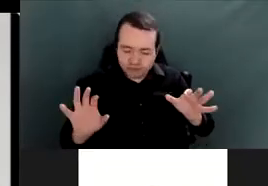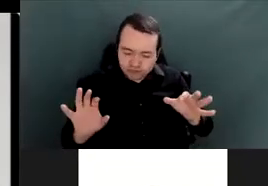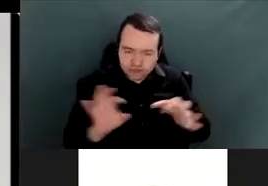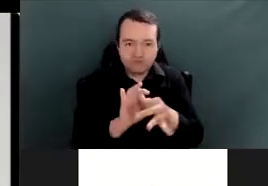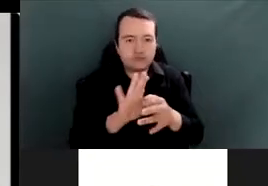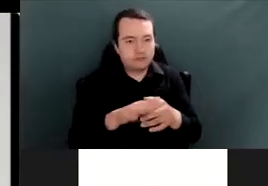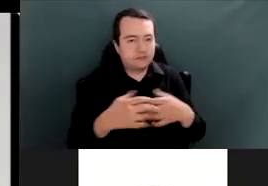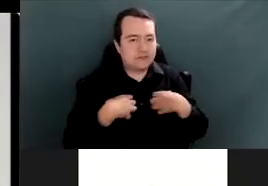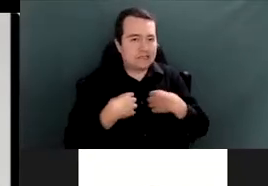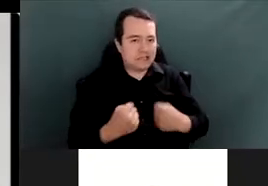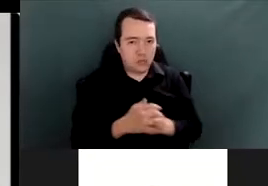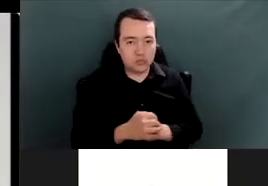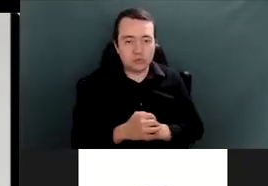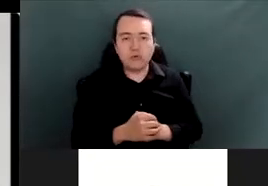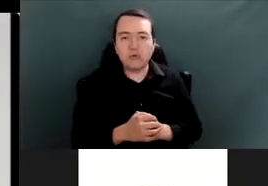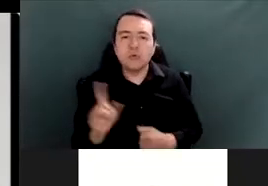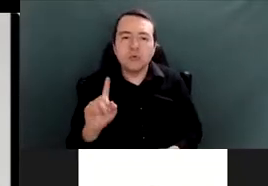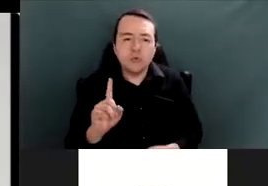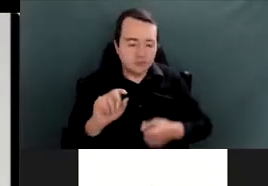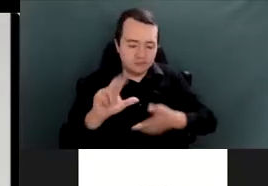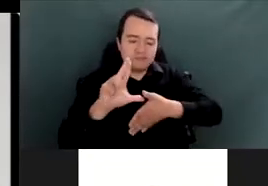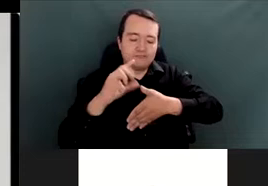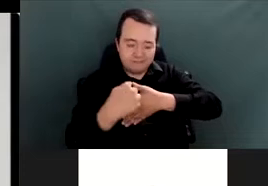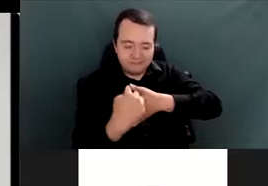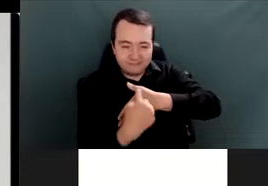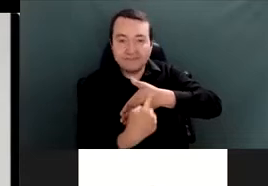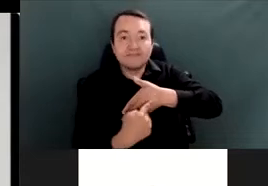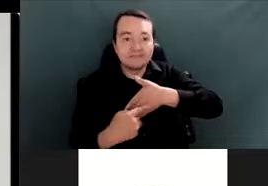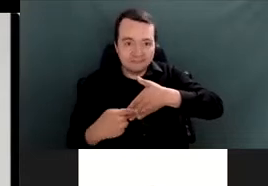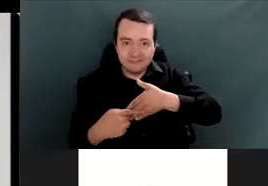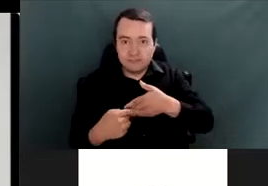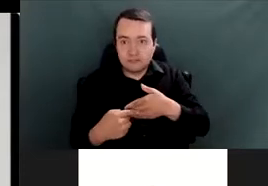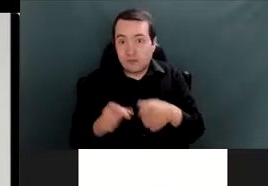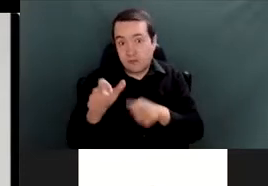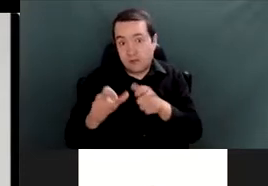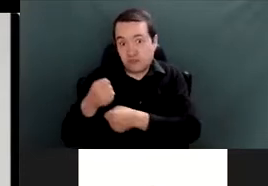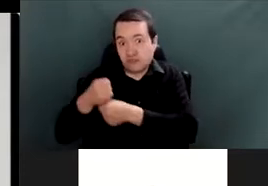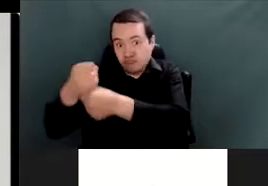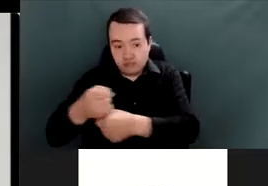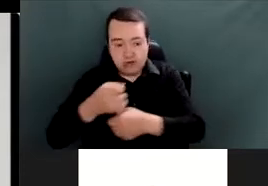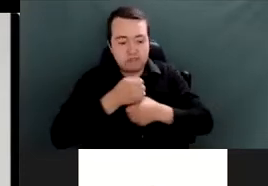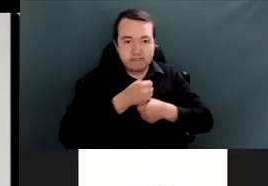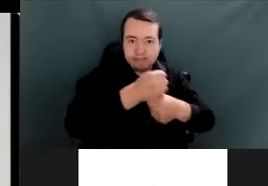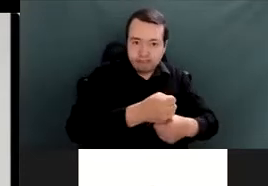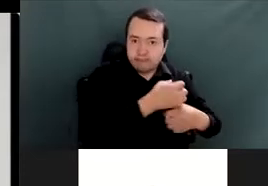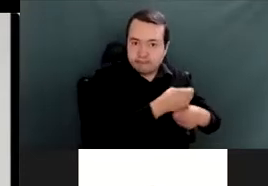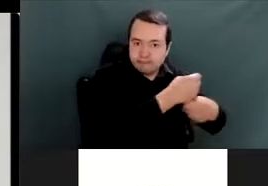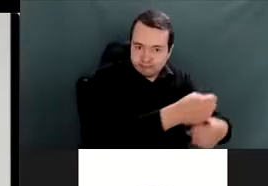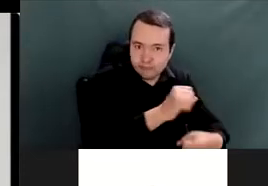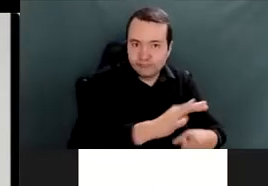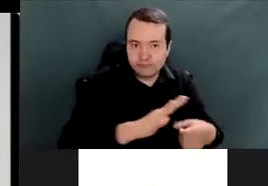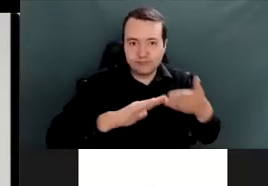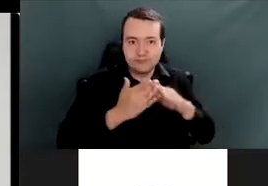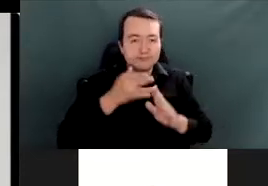a methodology and a dialogue in the health sector, in the region, and together with the representatives